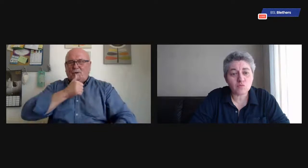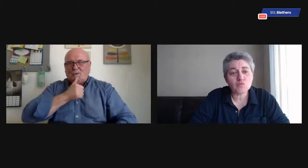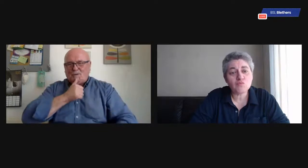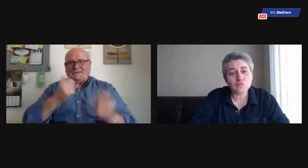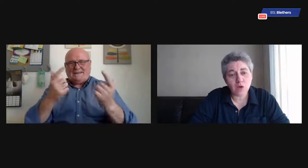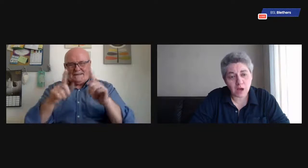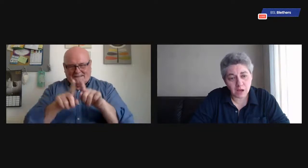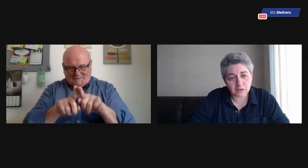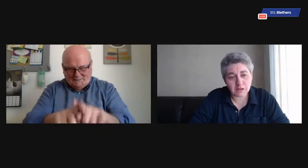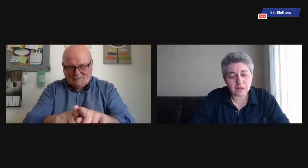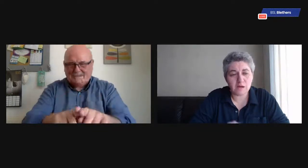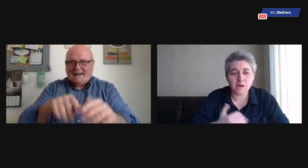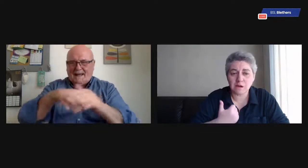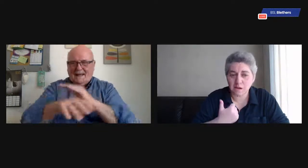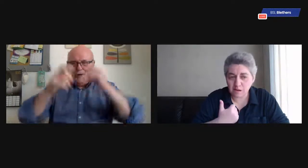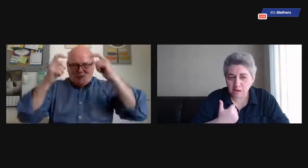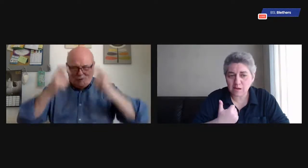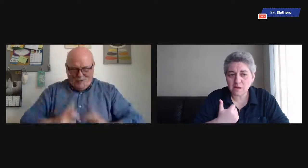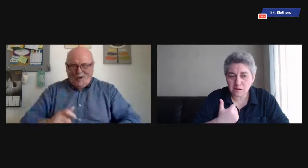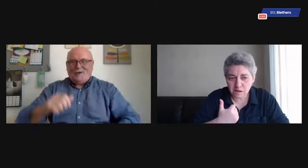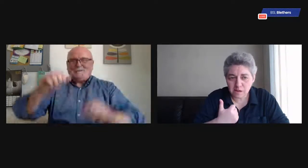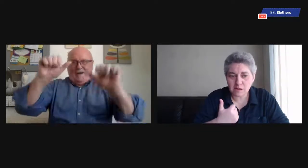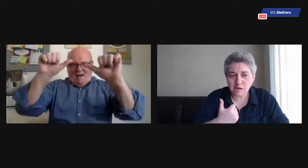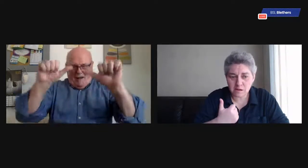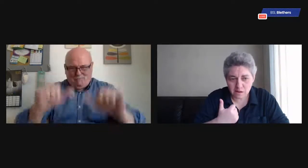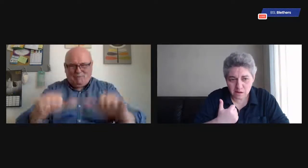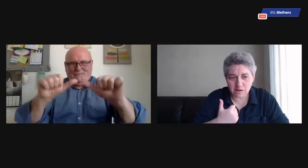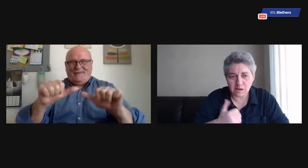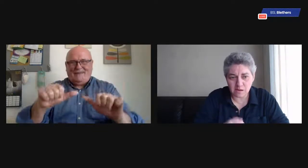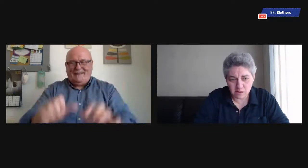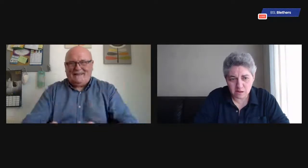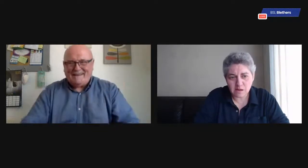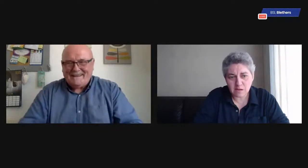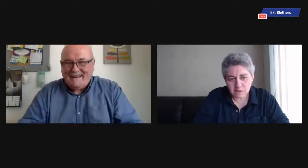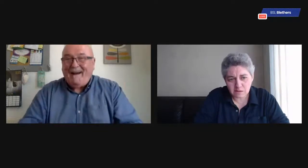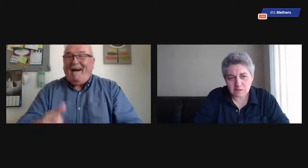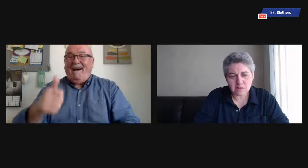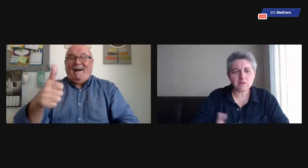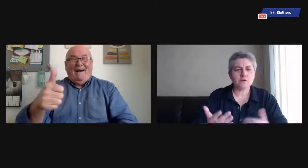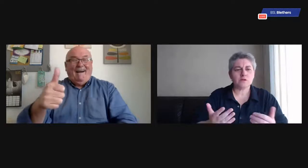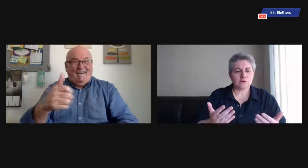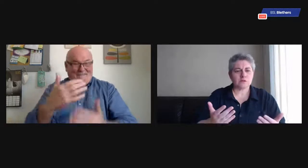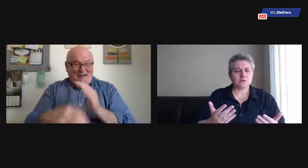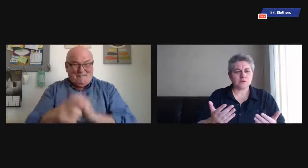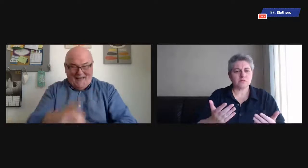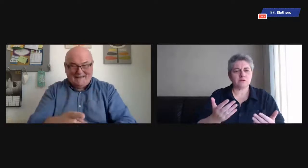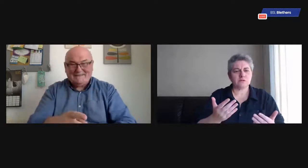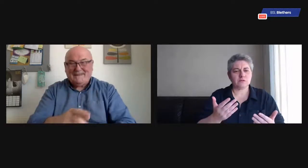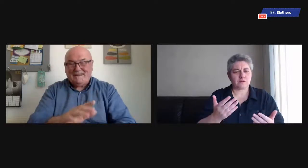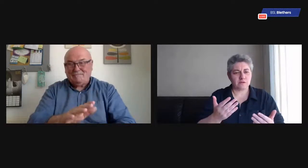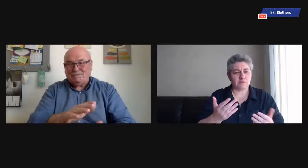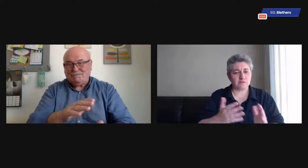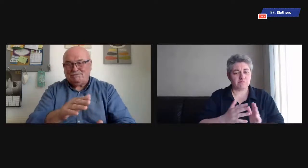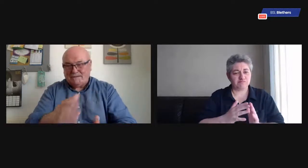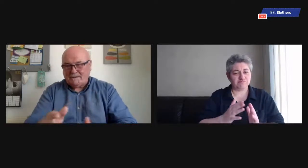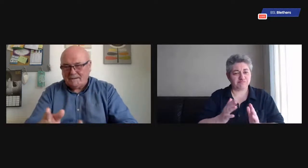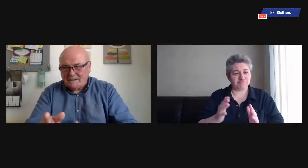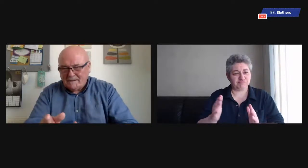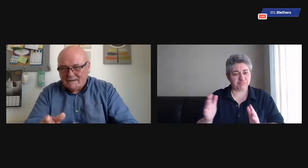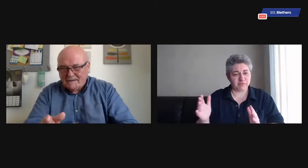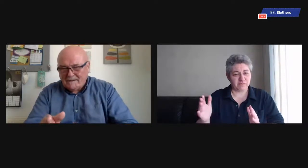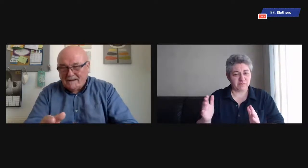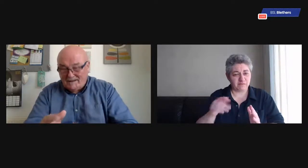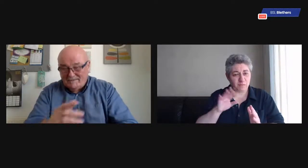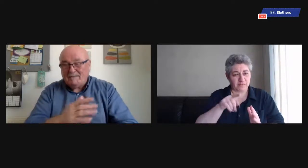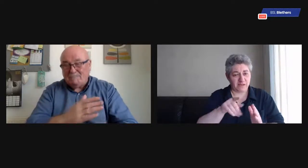that approval had been given for the use of intermediaries in court. So the approval was given. So that